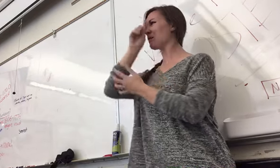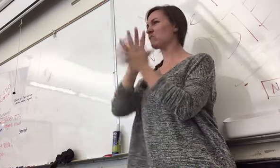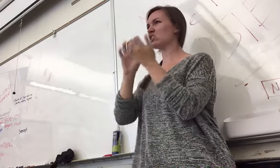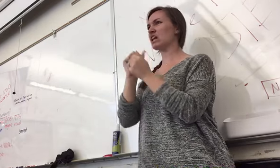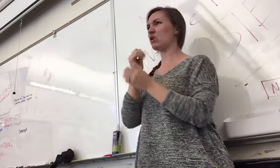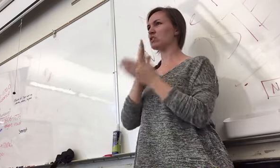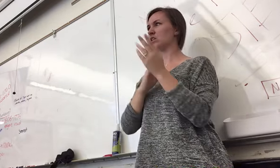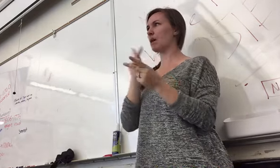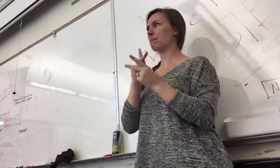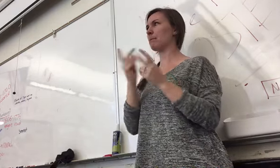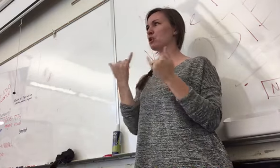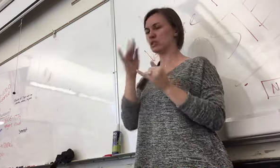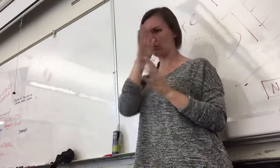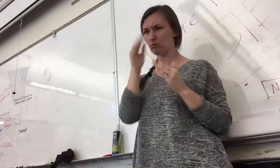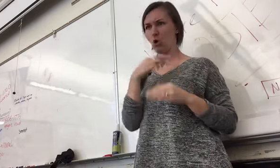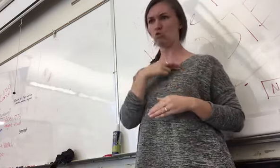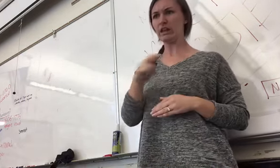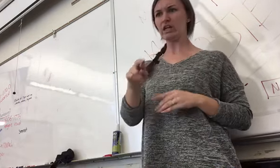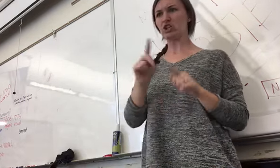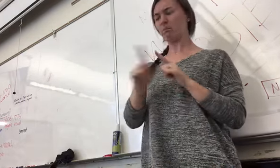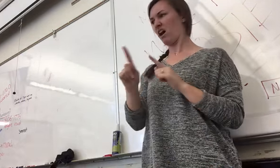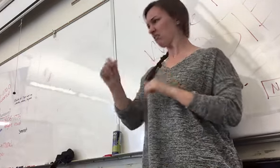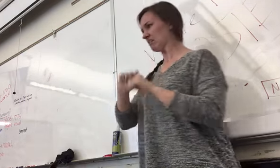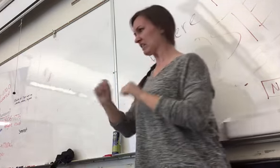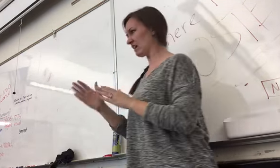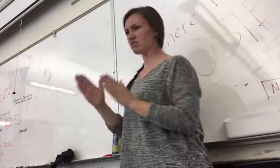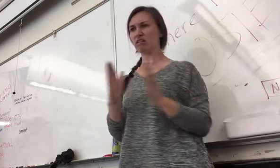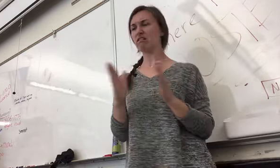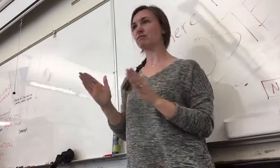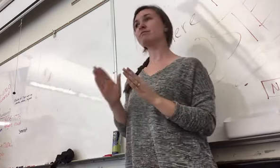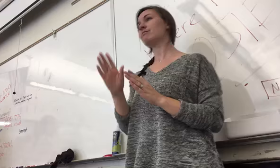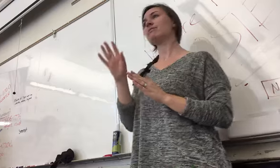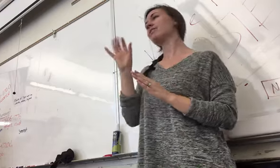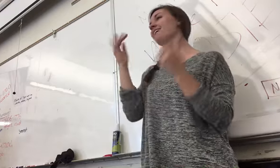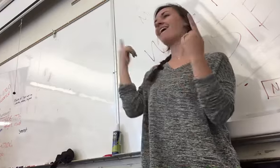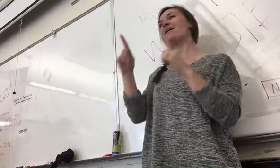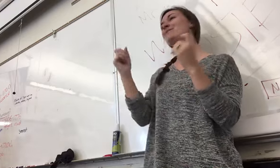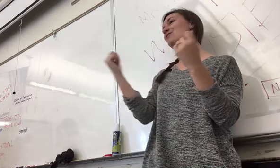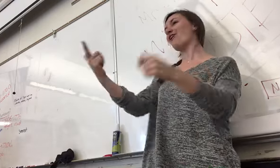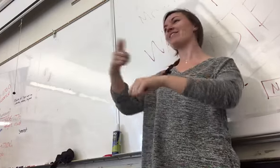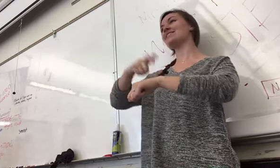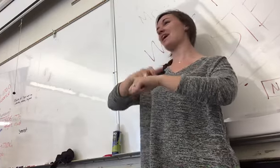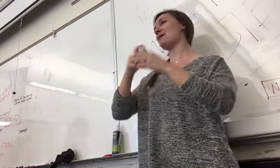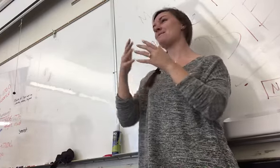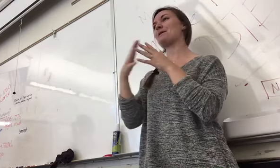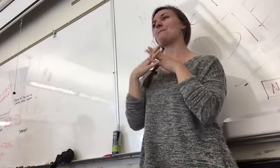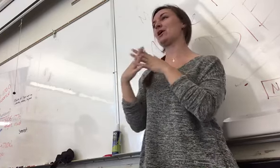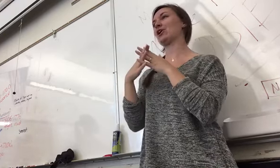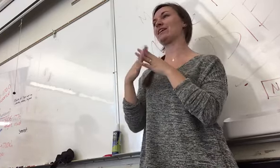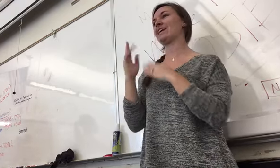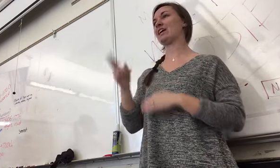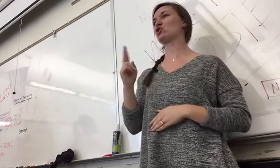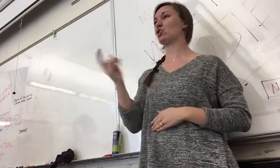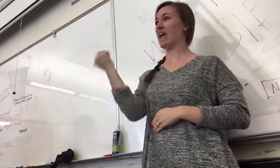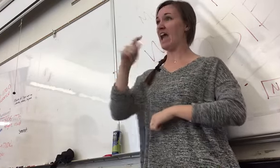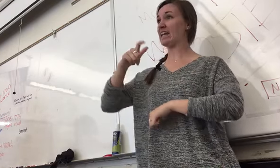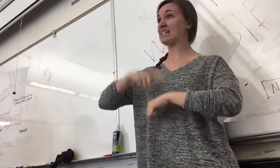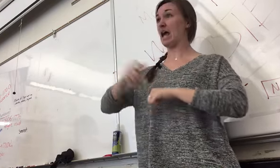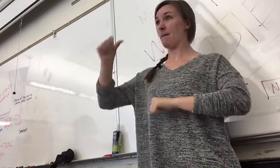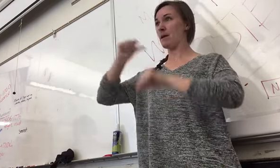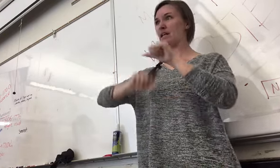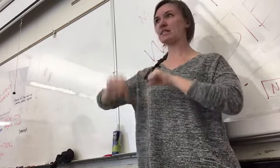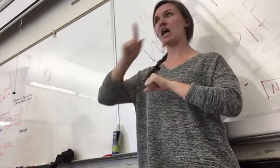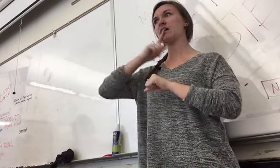to have religion. Well, that happens all the time in American history, though. Anytime that science gets really revved